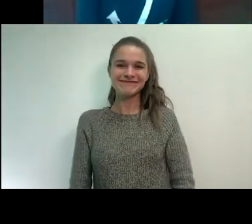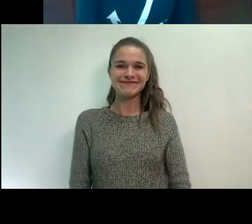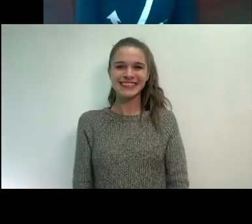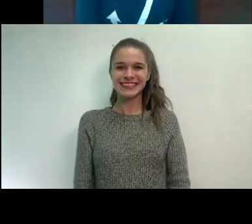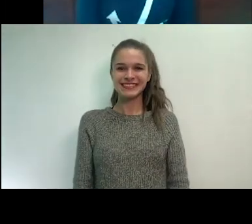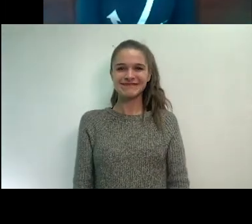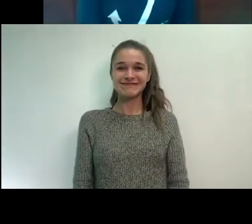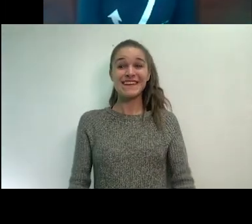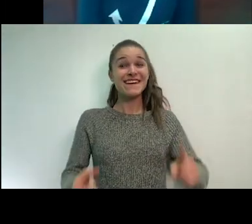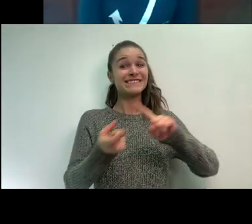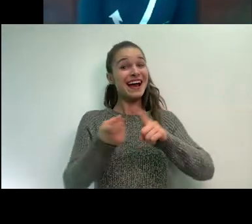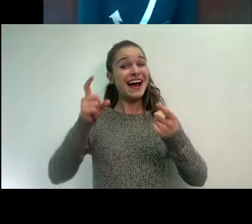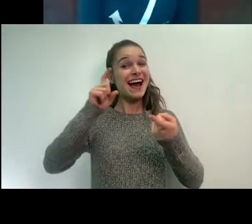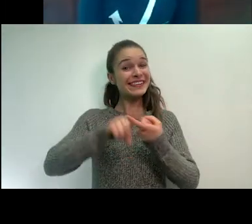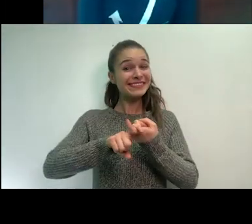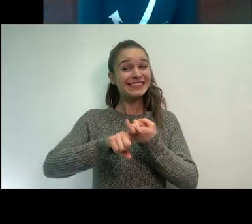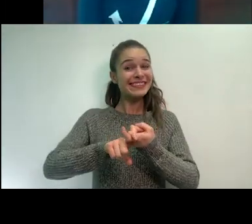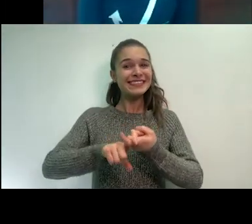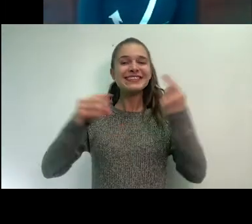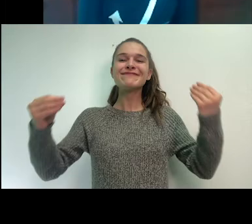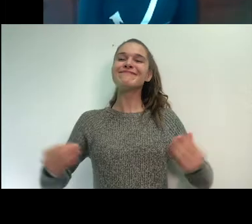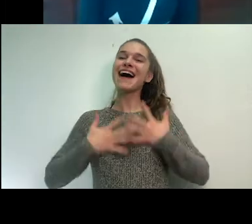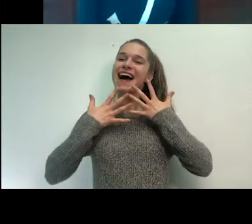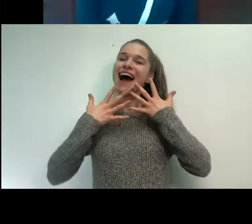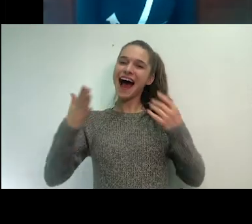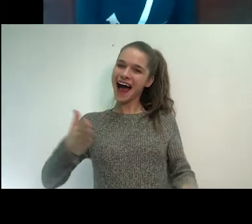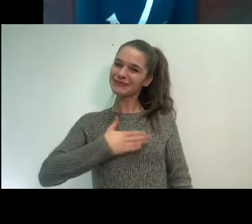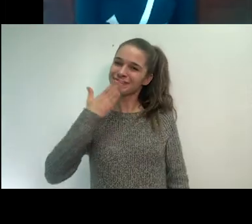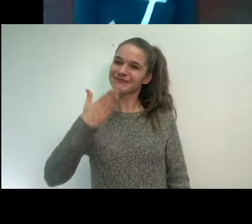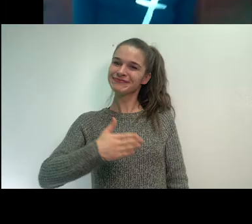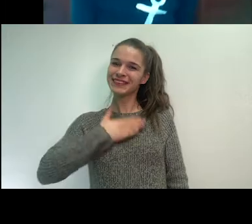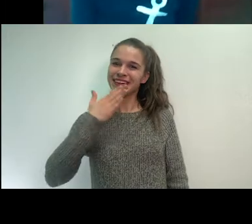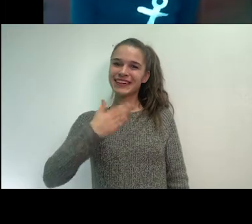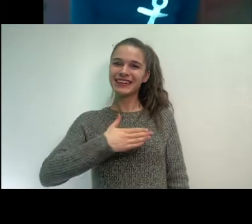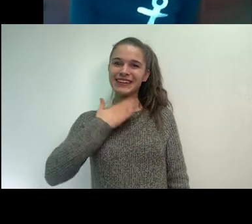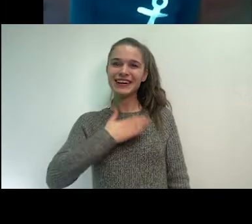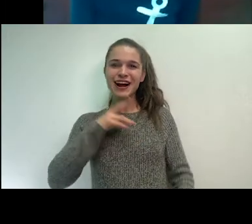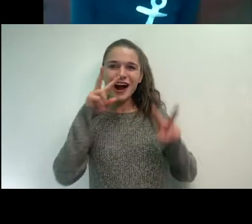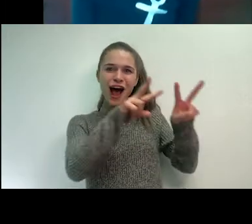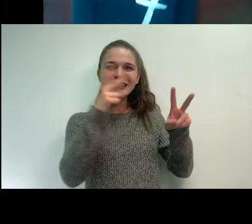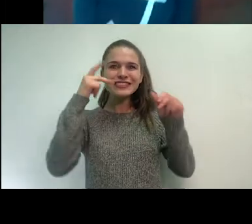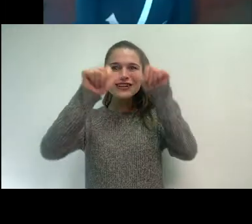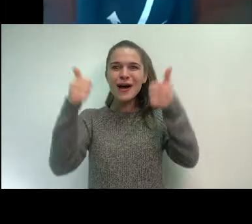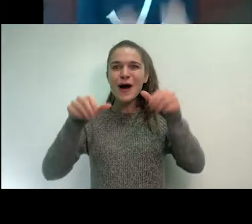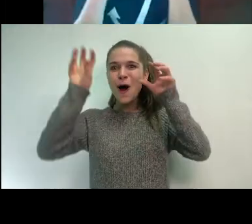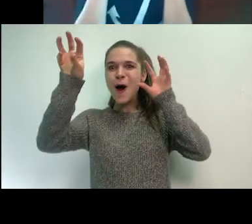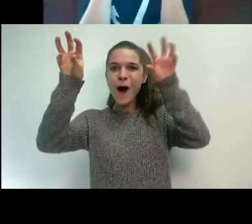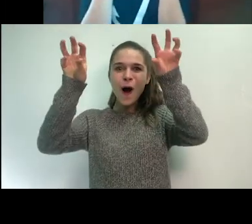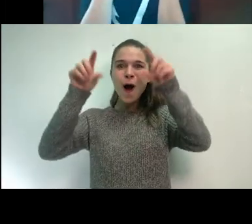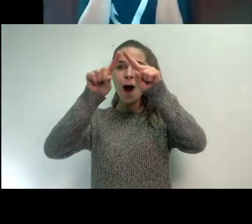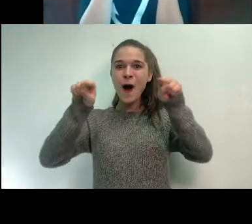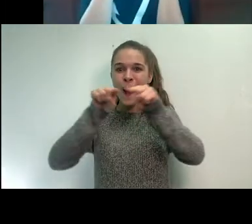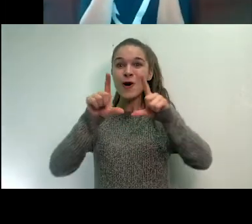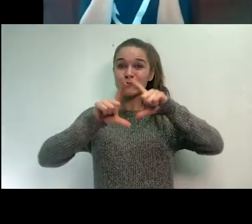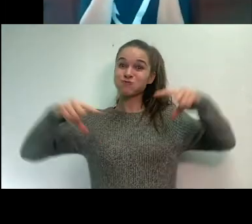Friends make you feel happy. Oh, look, what are those shapes making? It looks like they're making